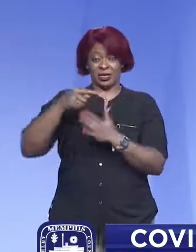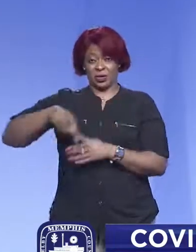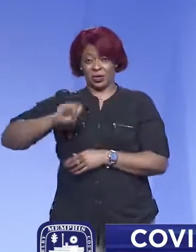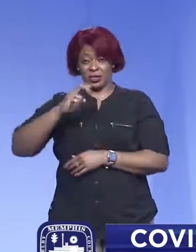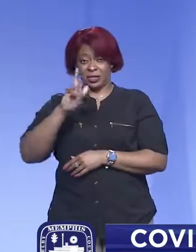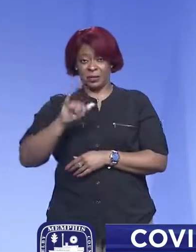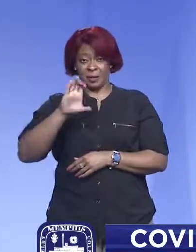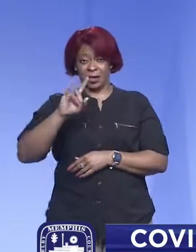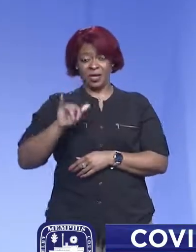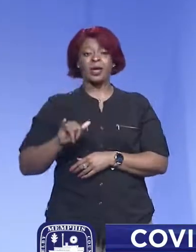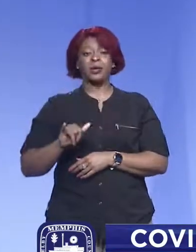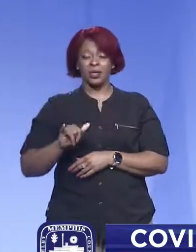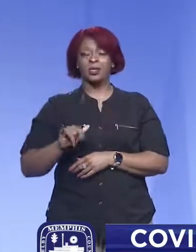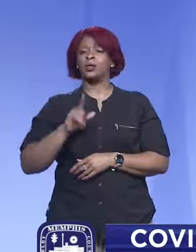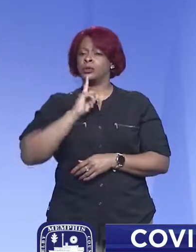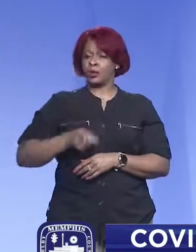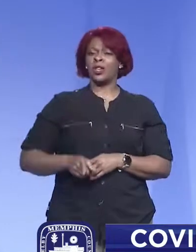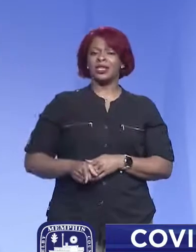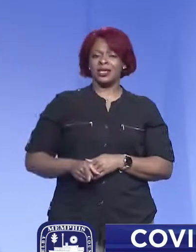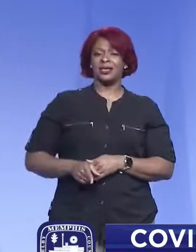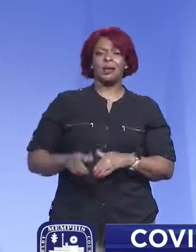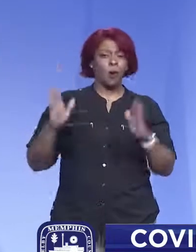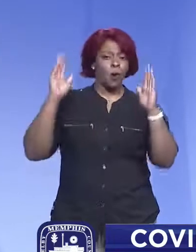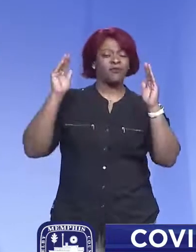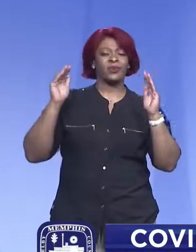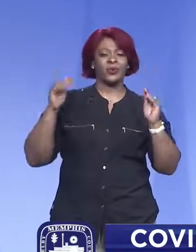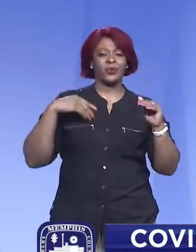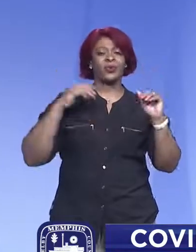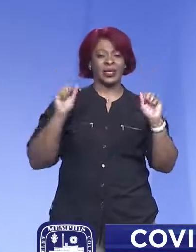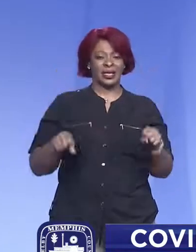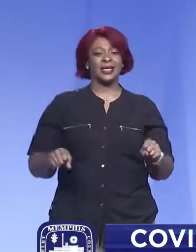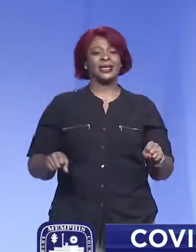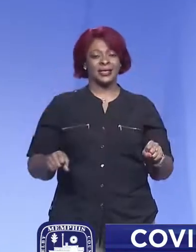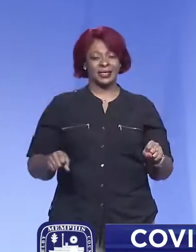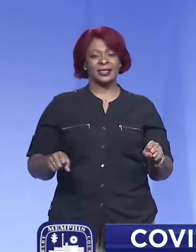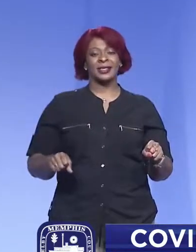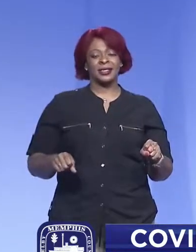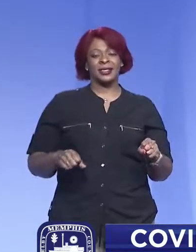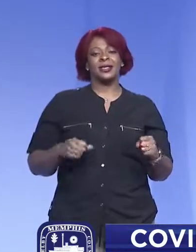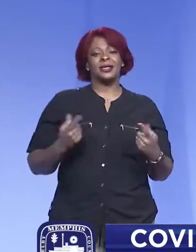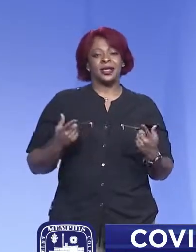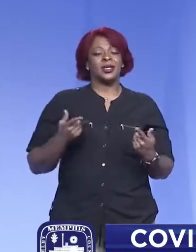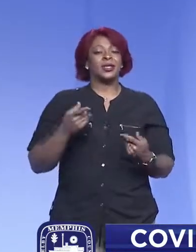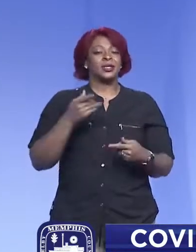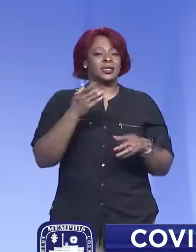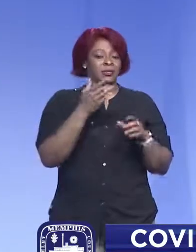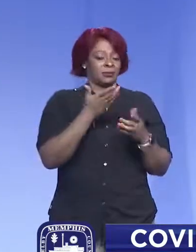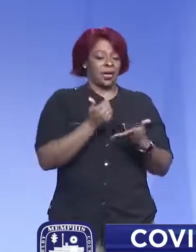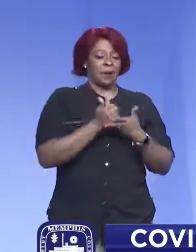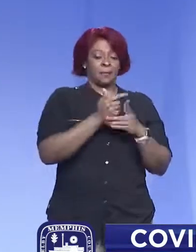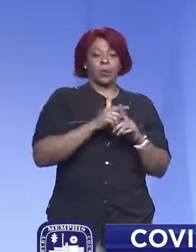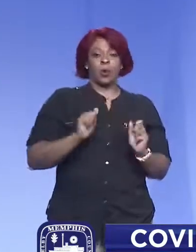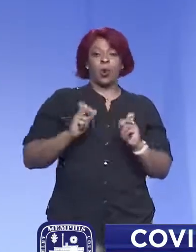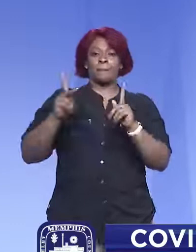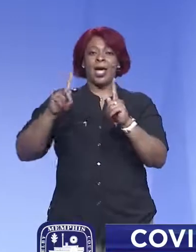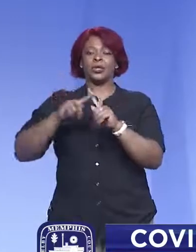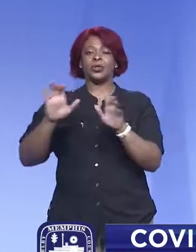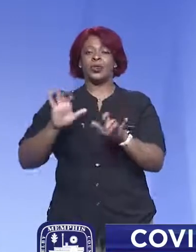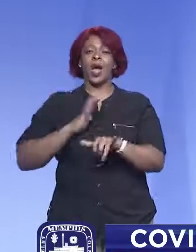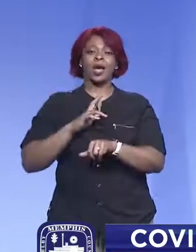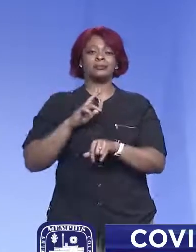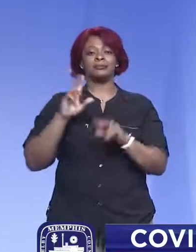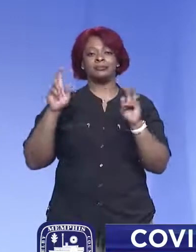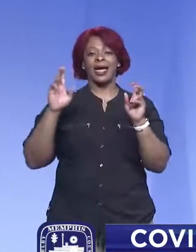County vaccinated, certainly, hopefully, we'll be able to, would mean the sooner we can return to doing